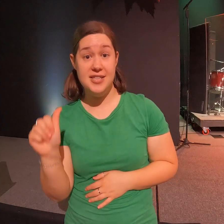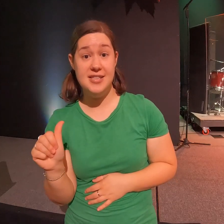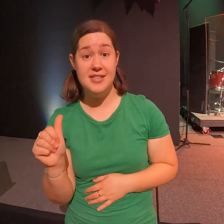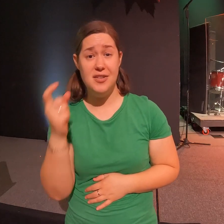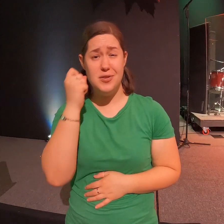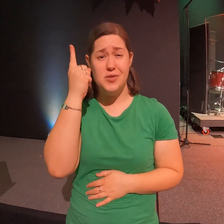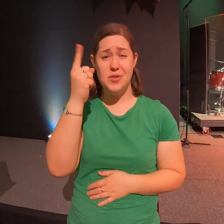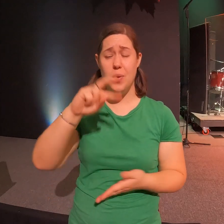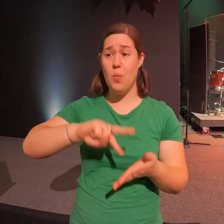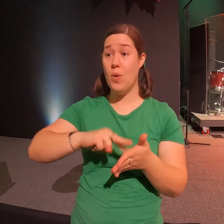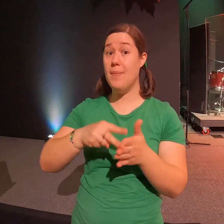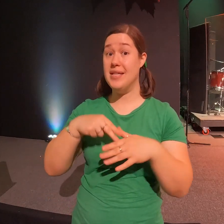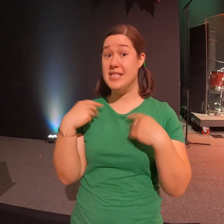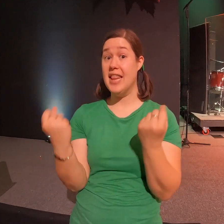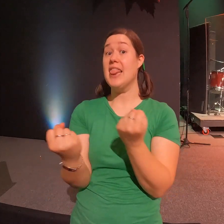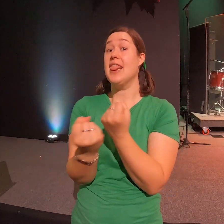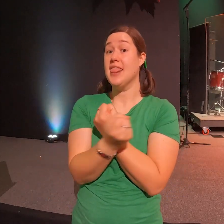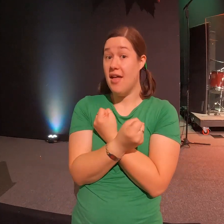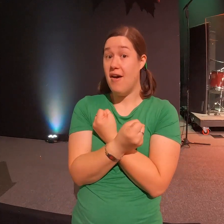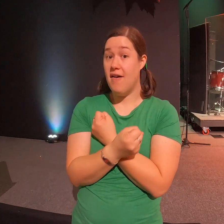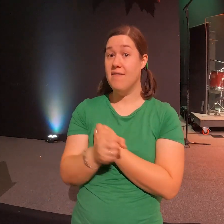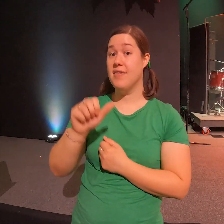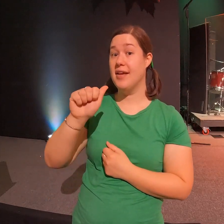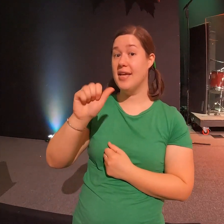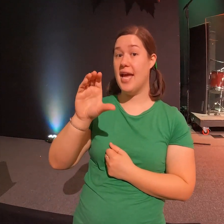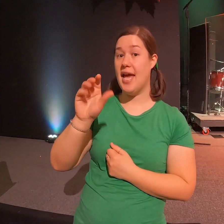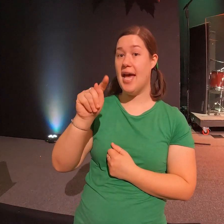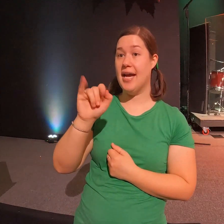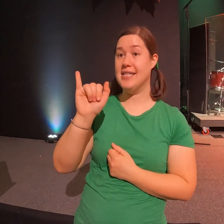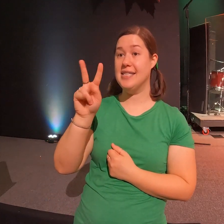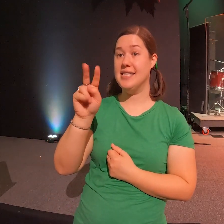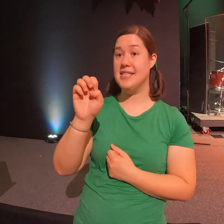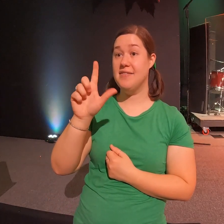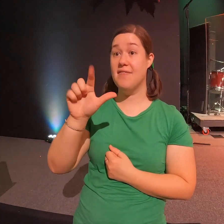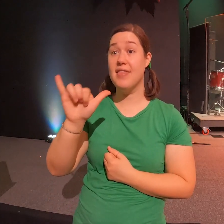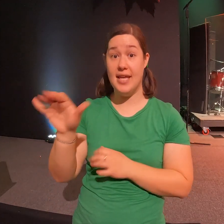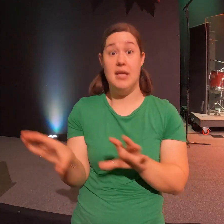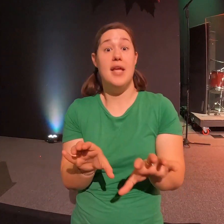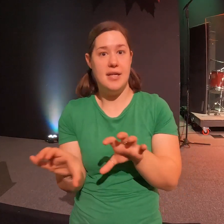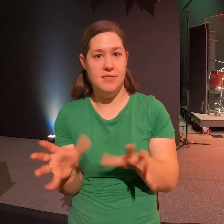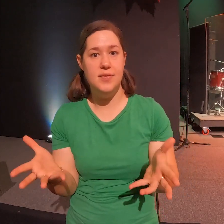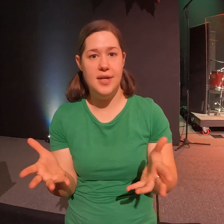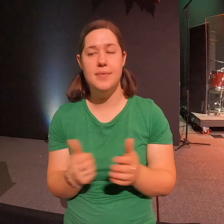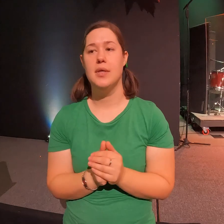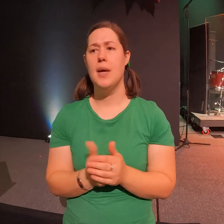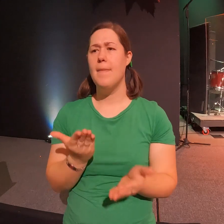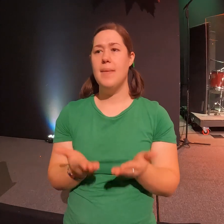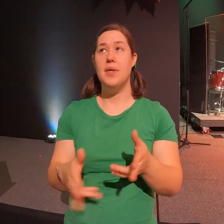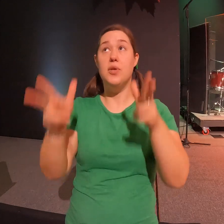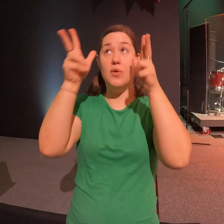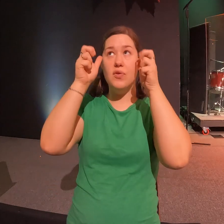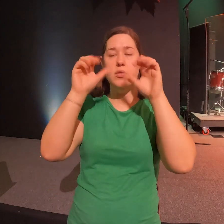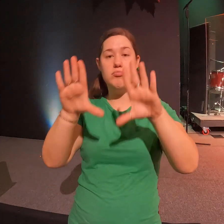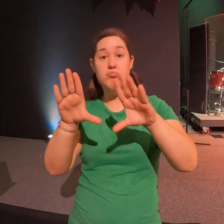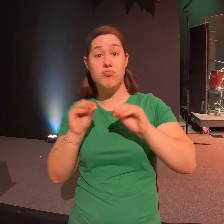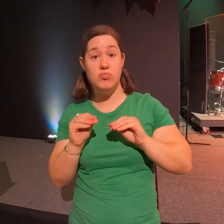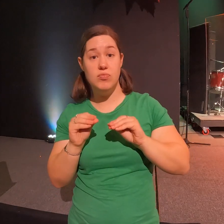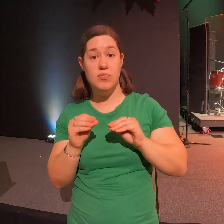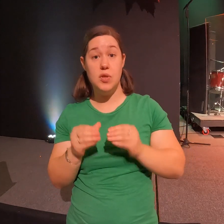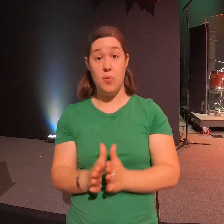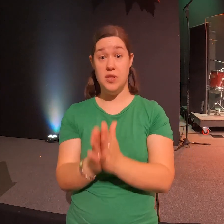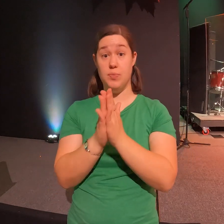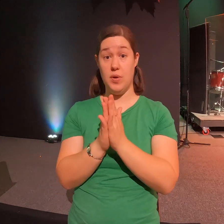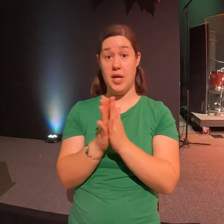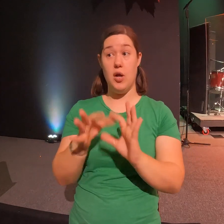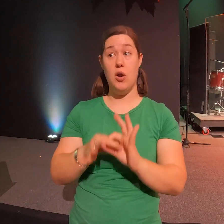actively. Perhaps you've heard this prayer of St. Francis. I remember I went to a Franciscan center over